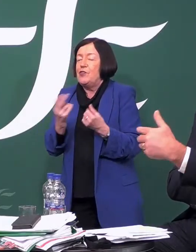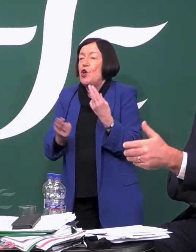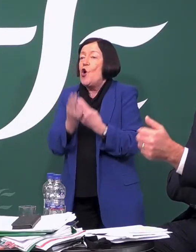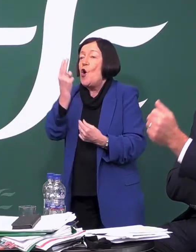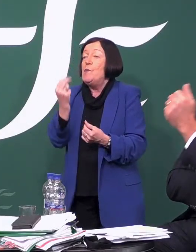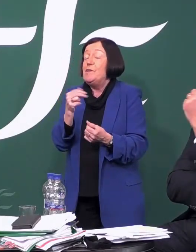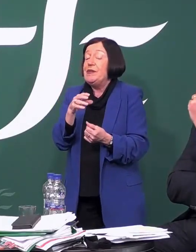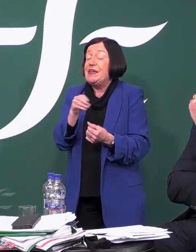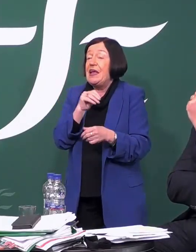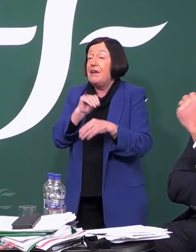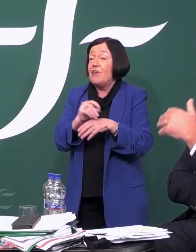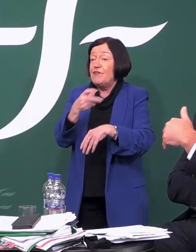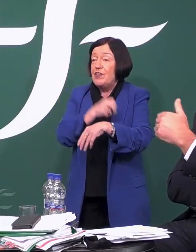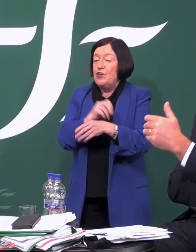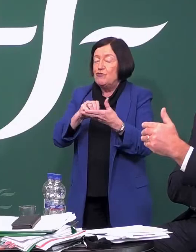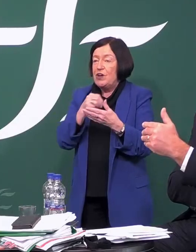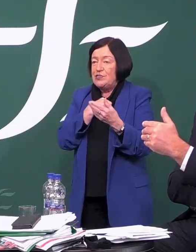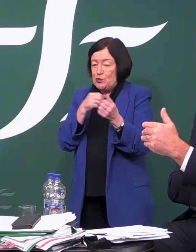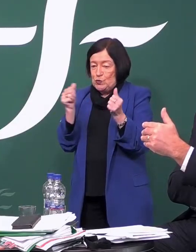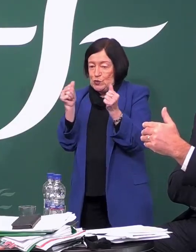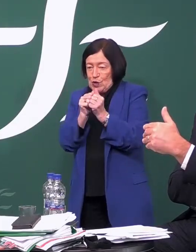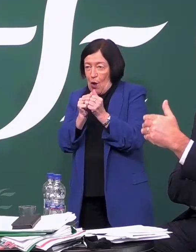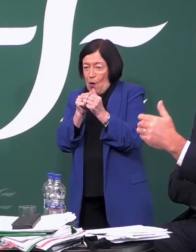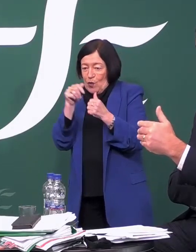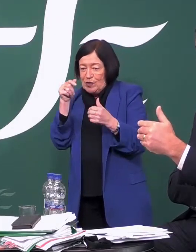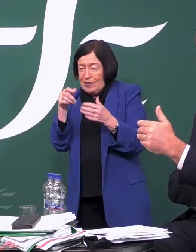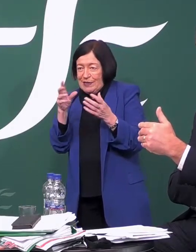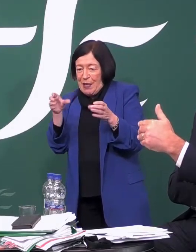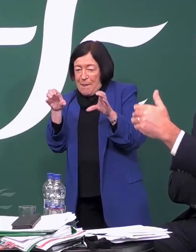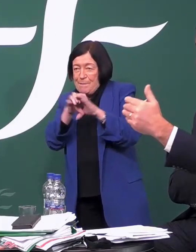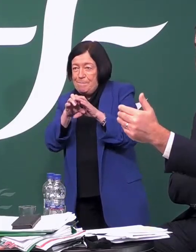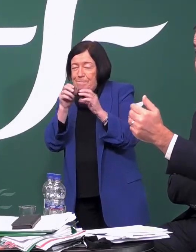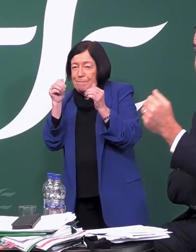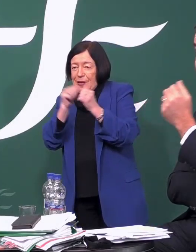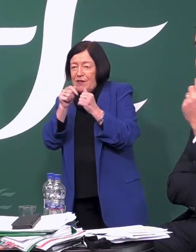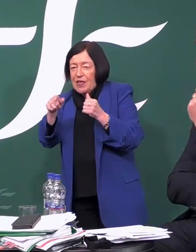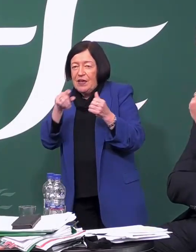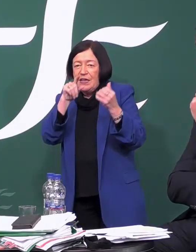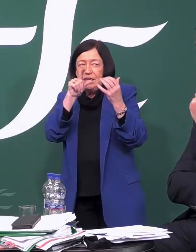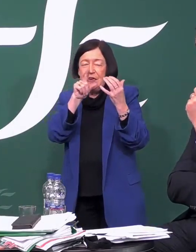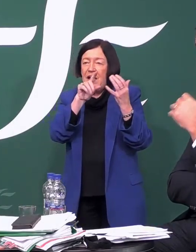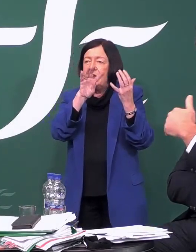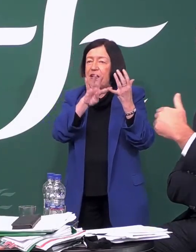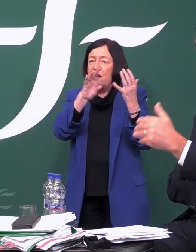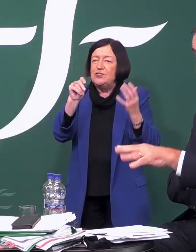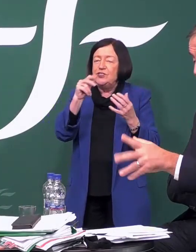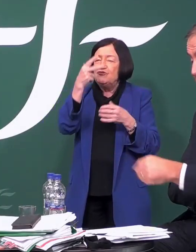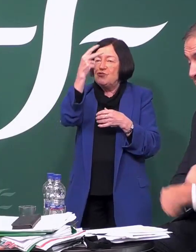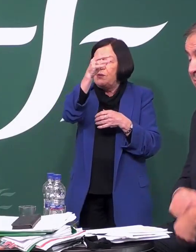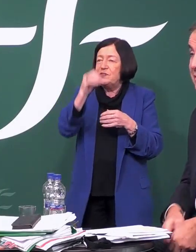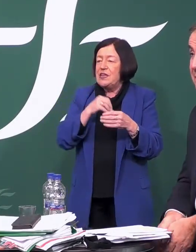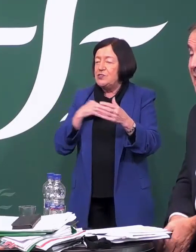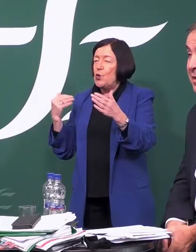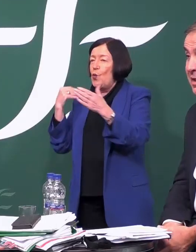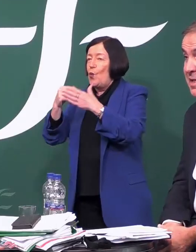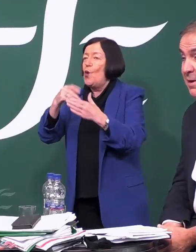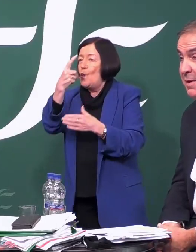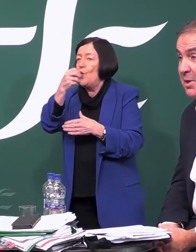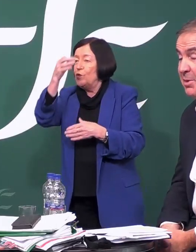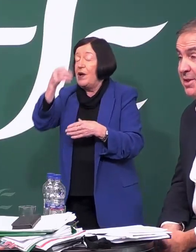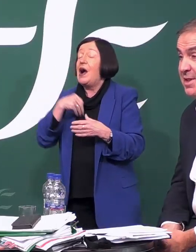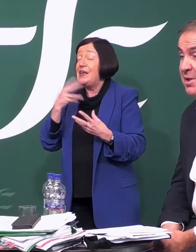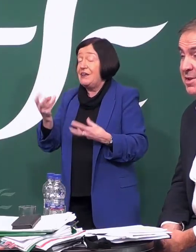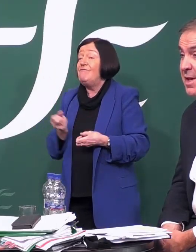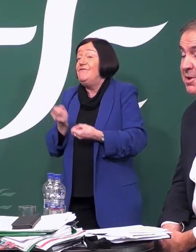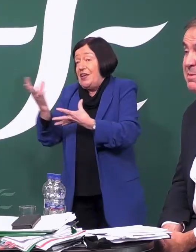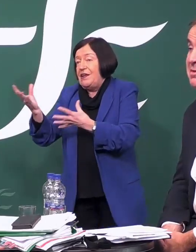initiatives, while obviously trying to bridge the gap between that highest uptake in Europe, the 93% to 100. So we can feed back the exact